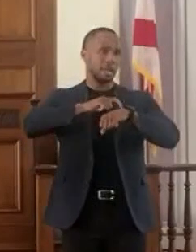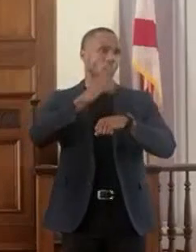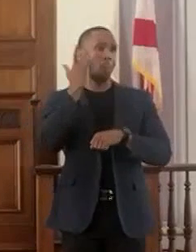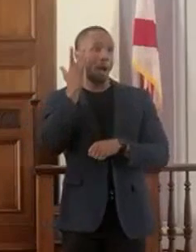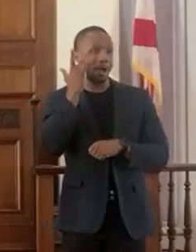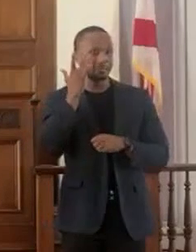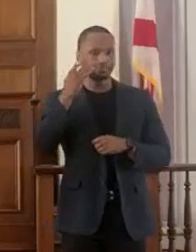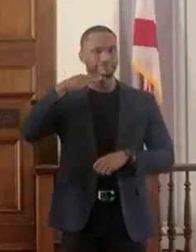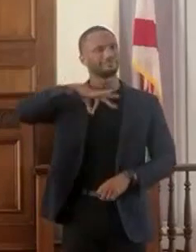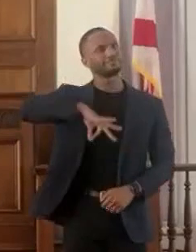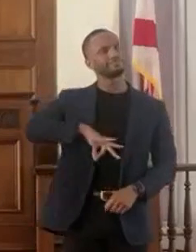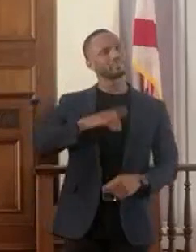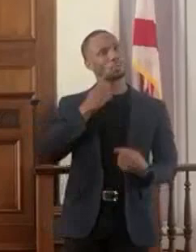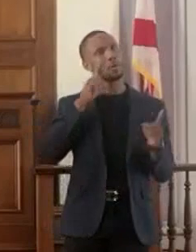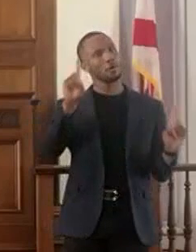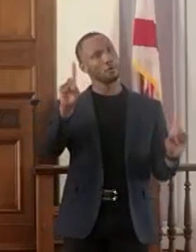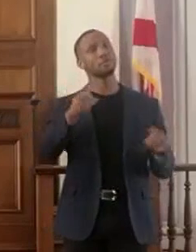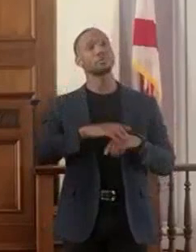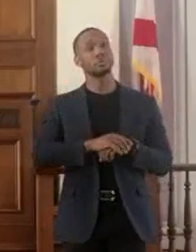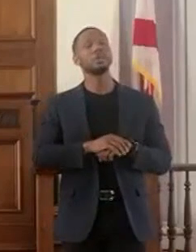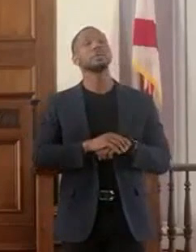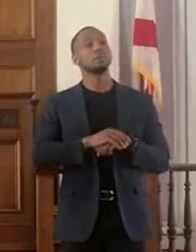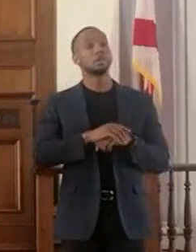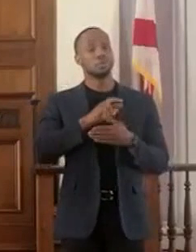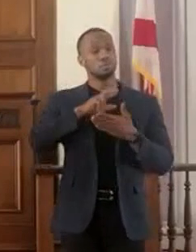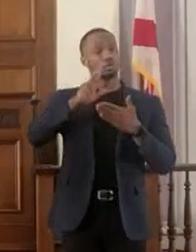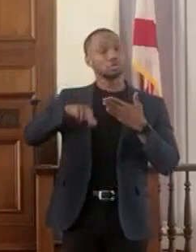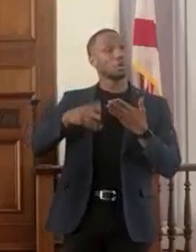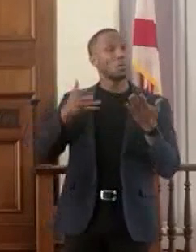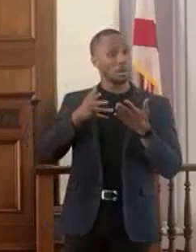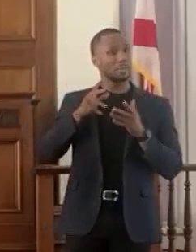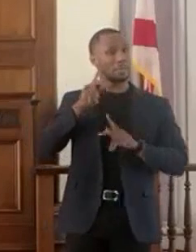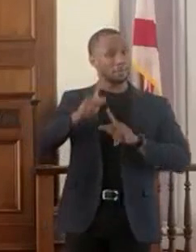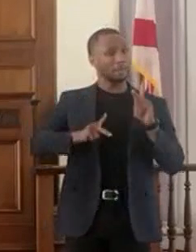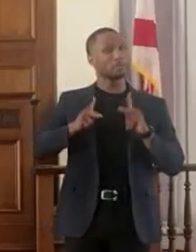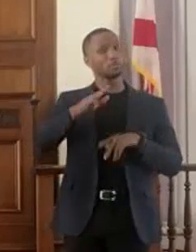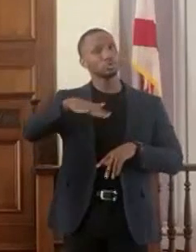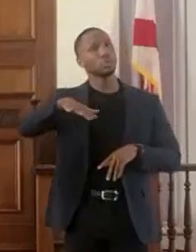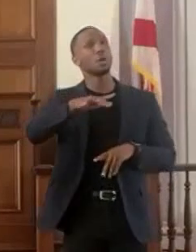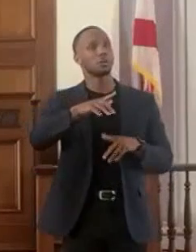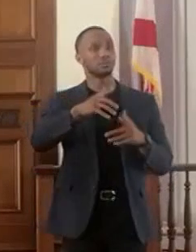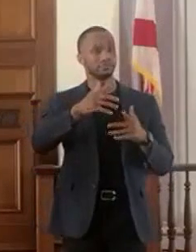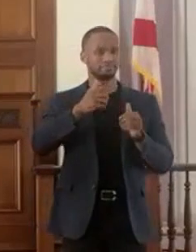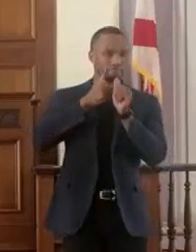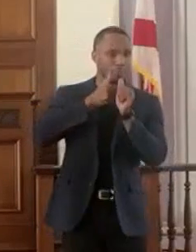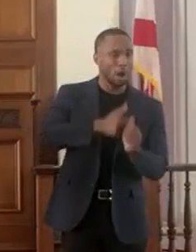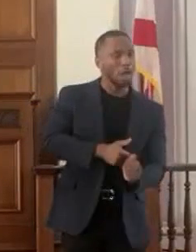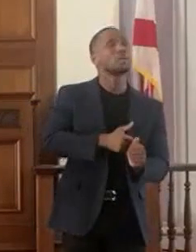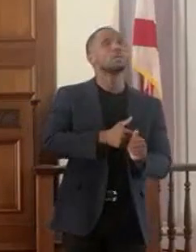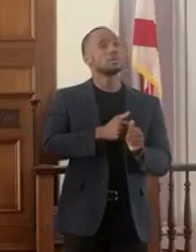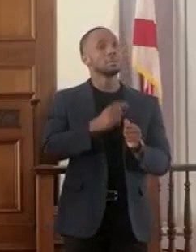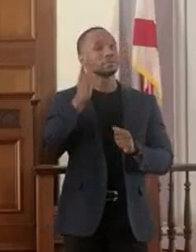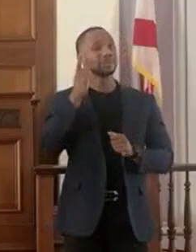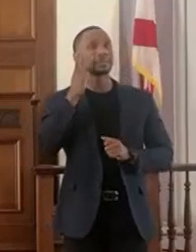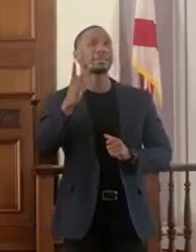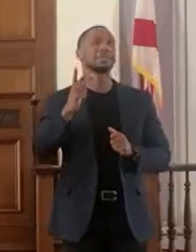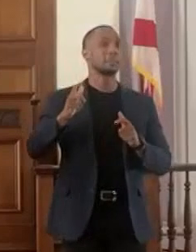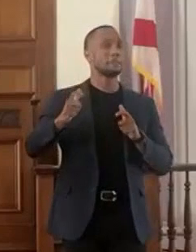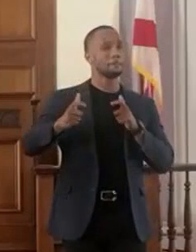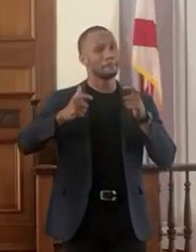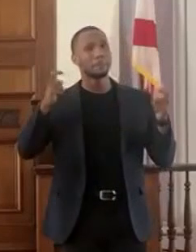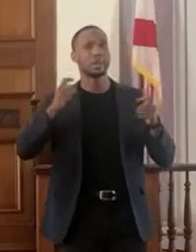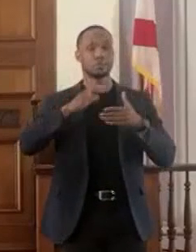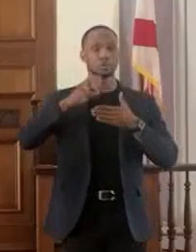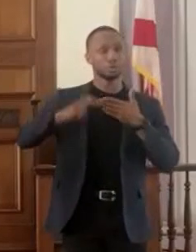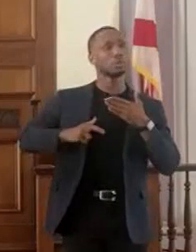helped. And as a result of the people of our state doing their part, we have seen dramatic results and real